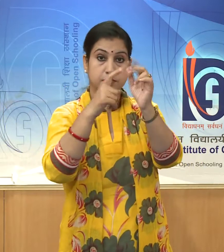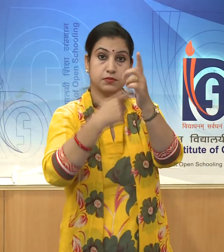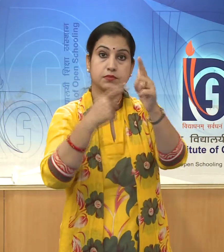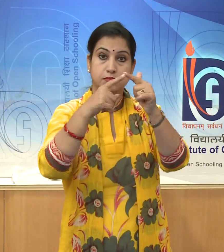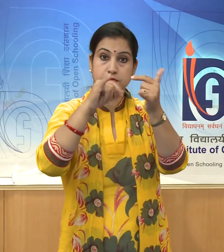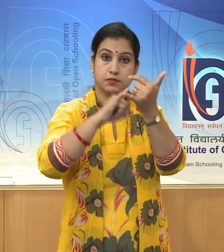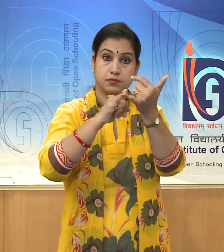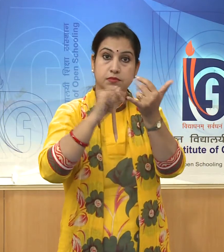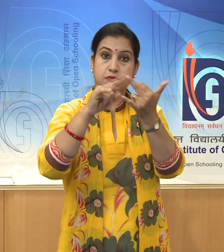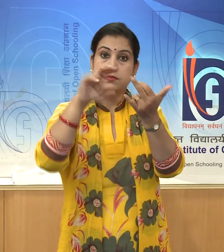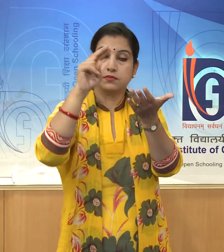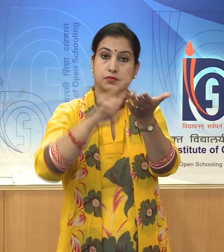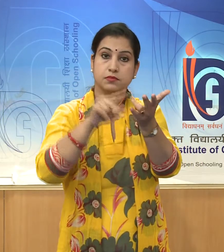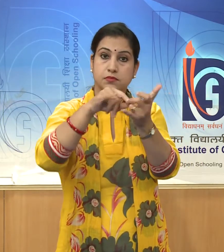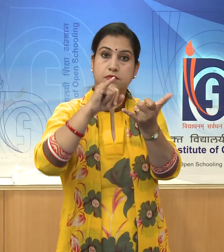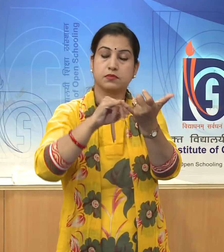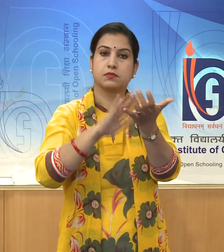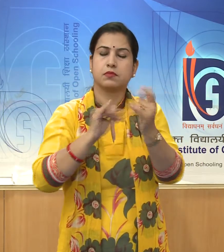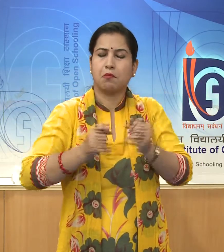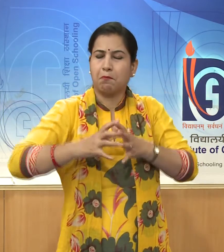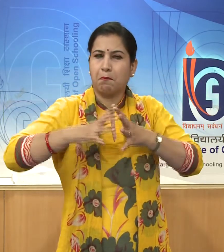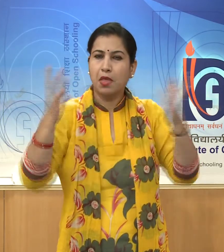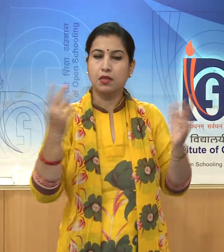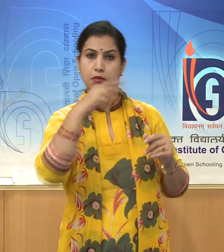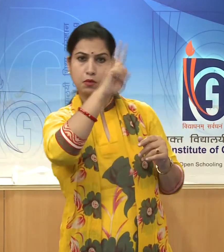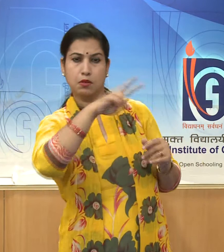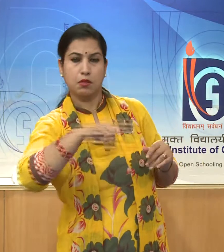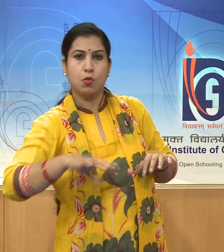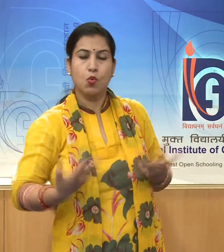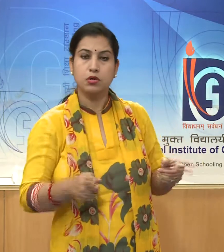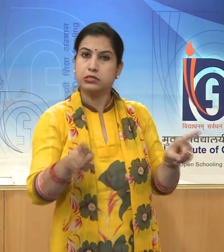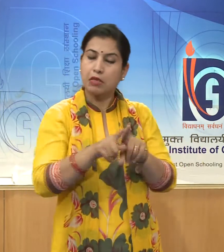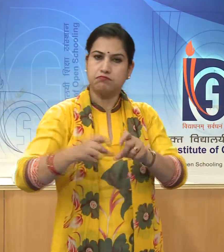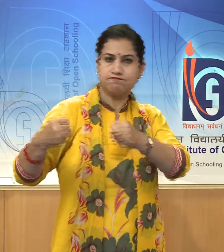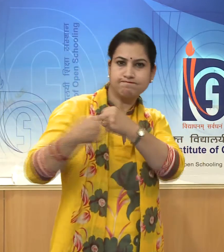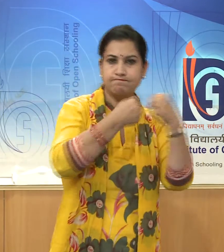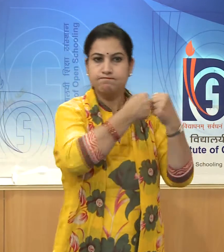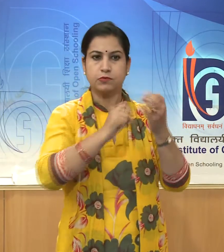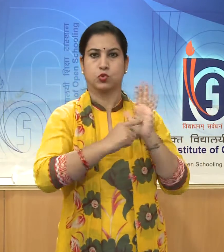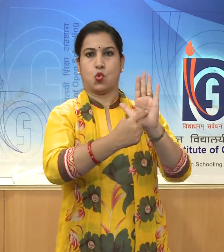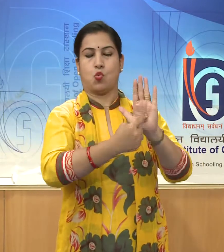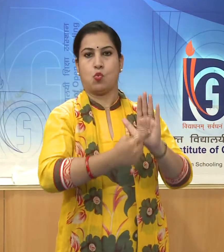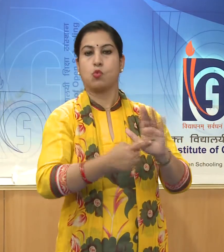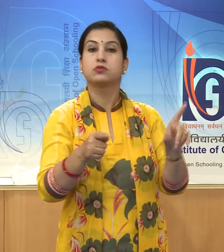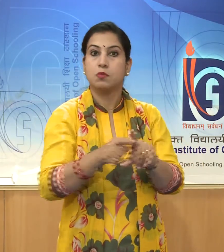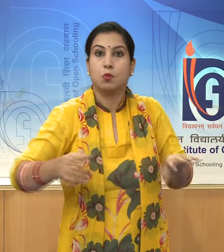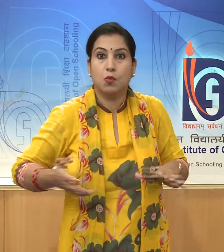most movements, was a rebellion against